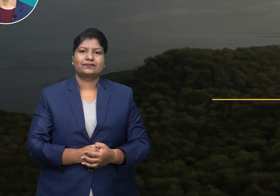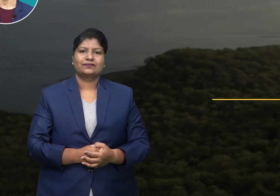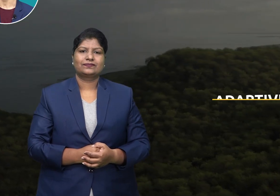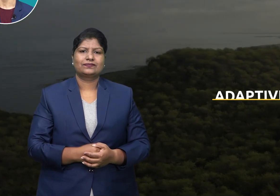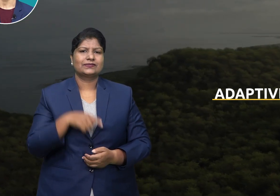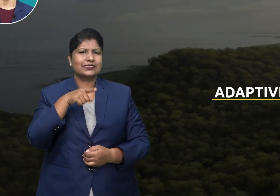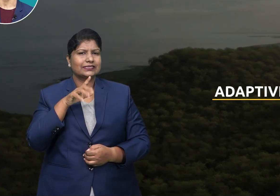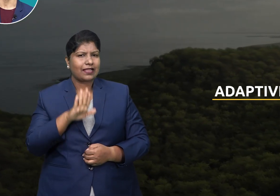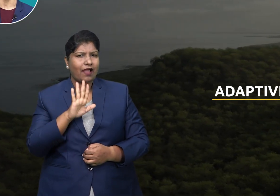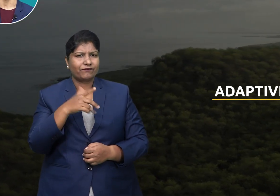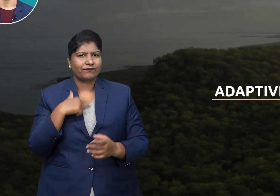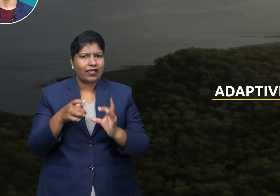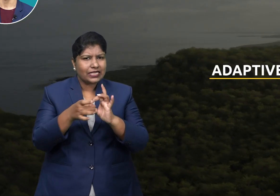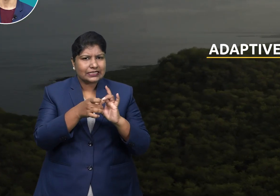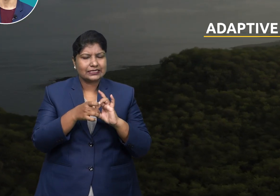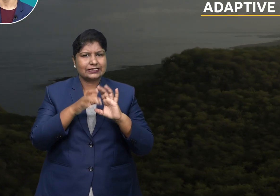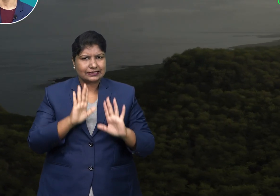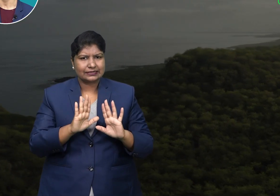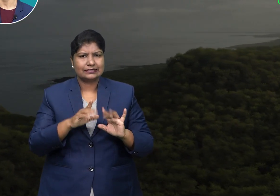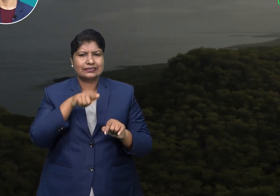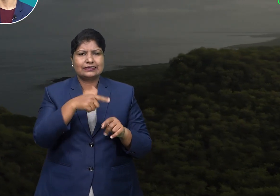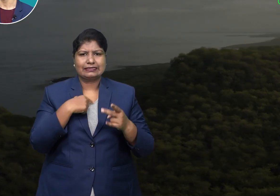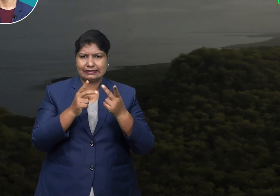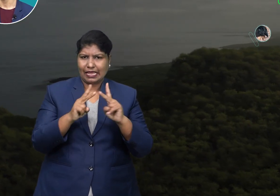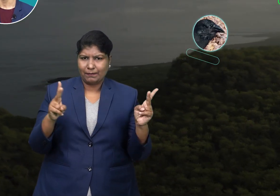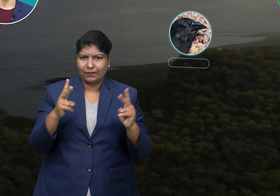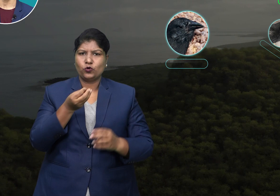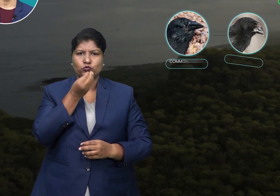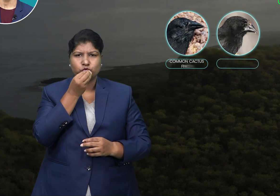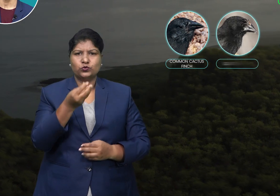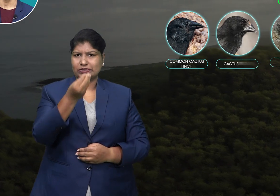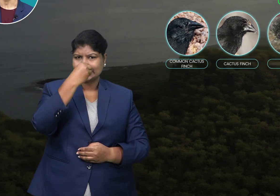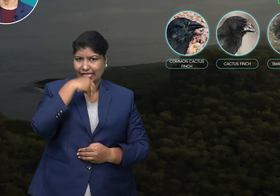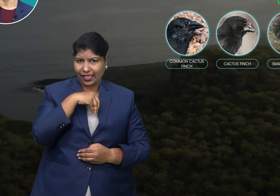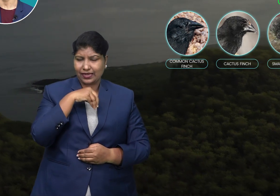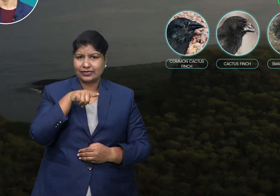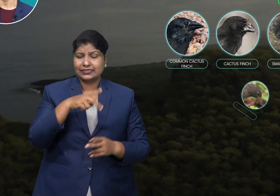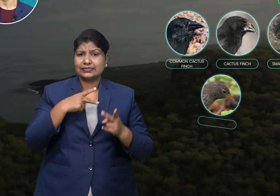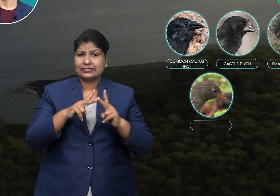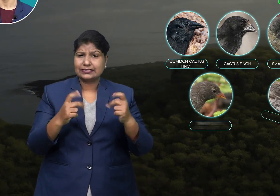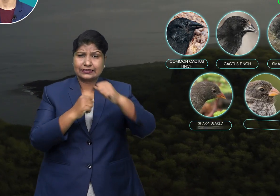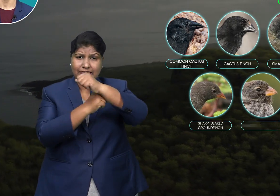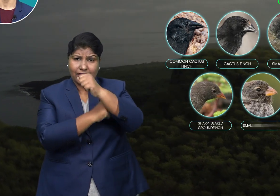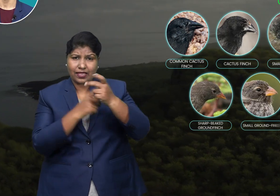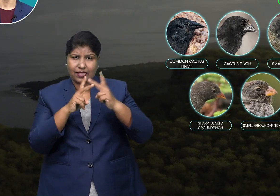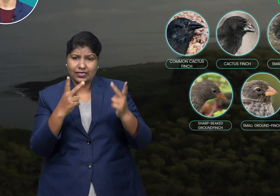Is there any relation between the type of food taken and the structure of the